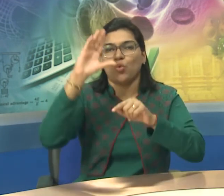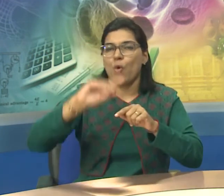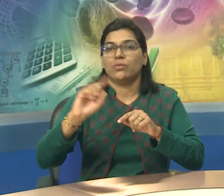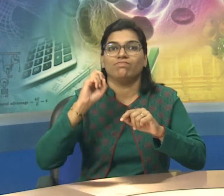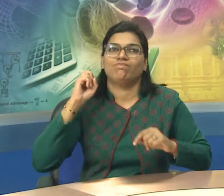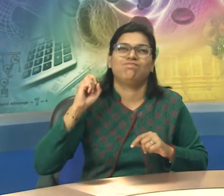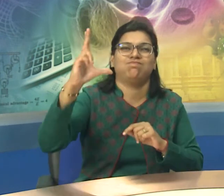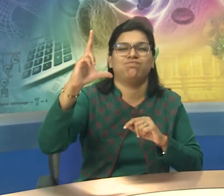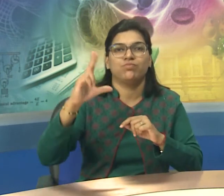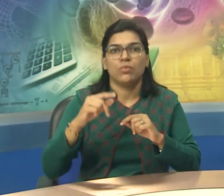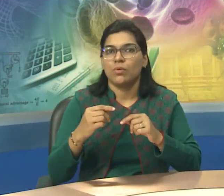government regulations,